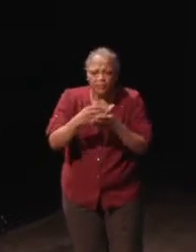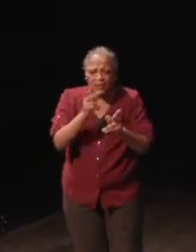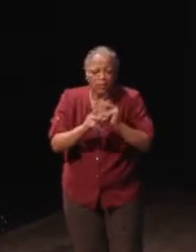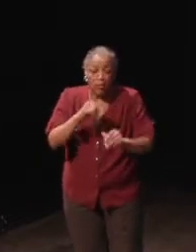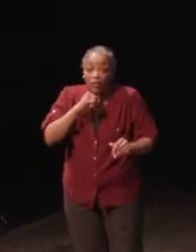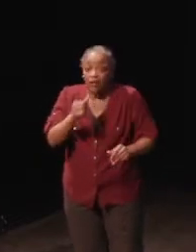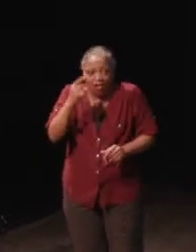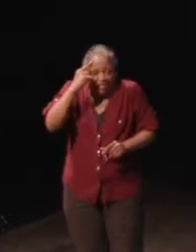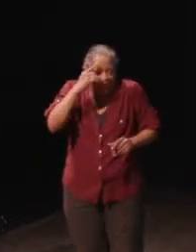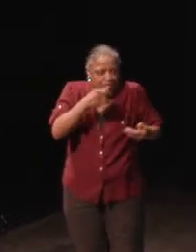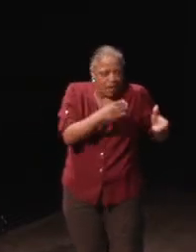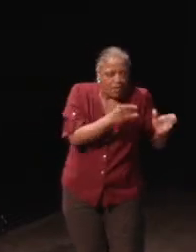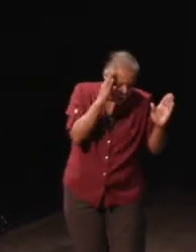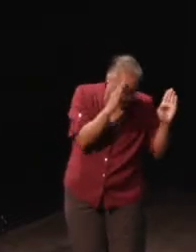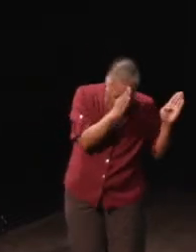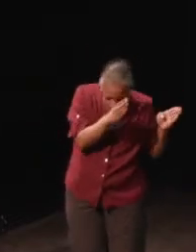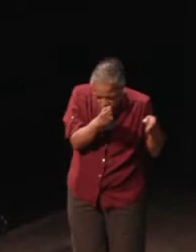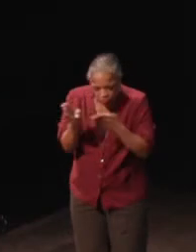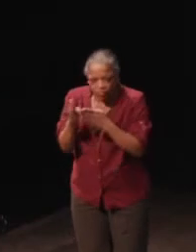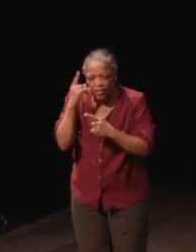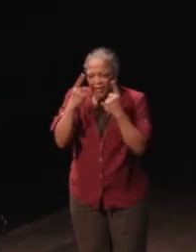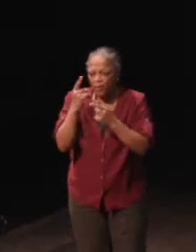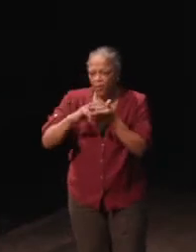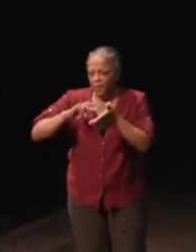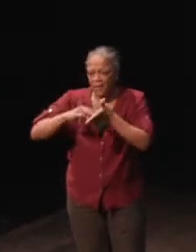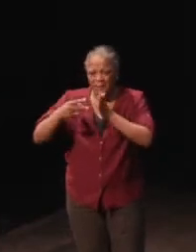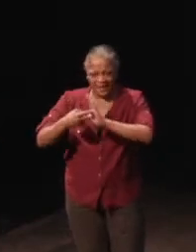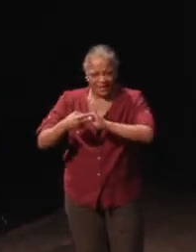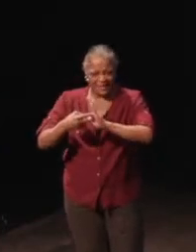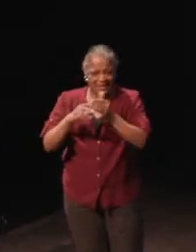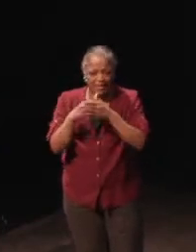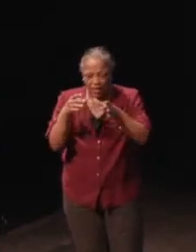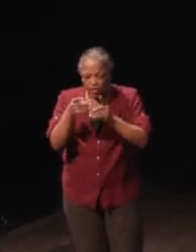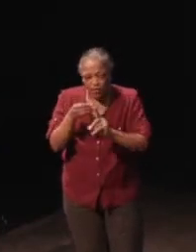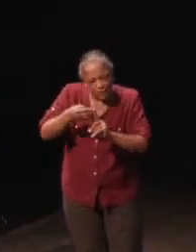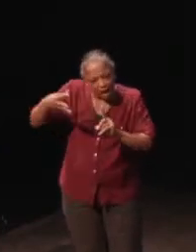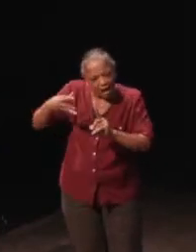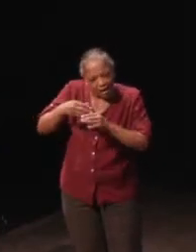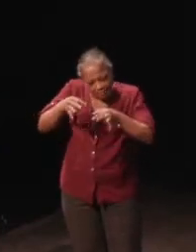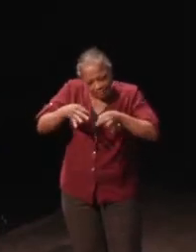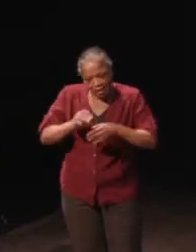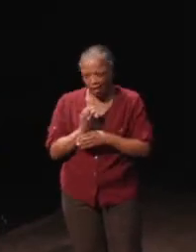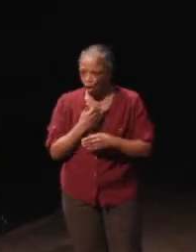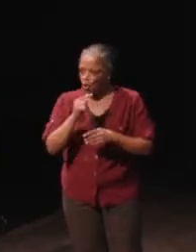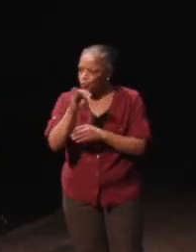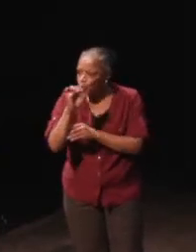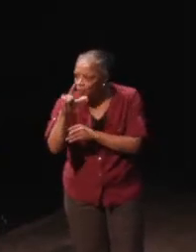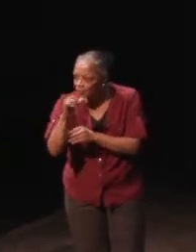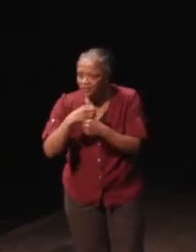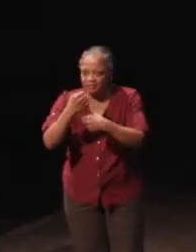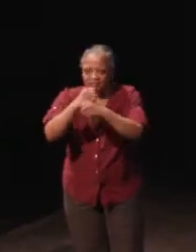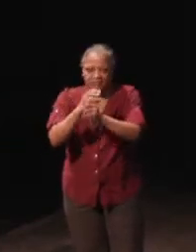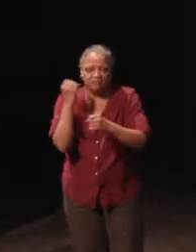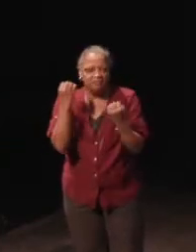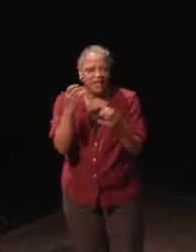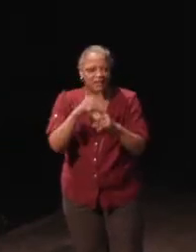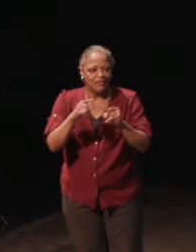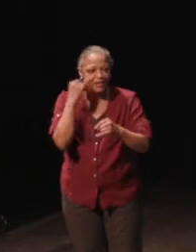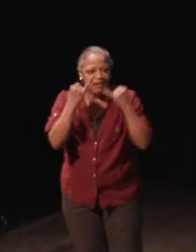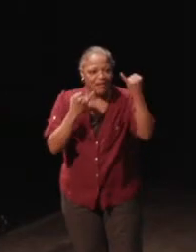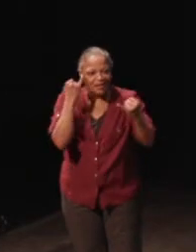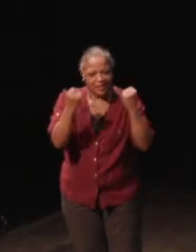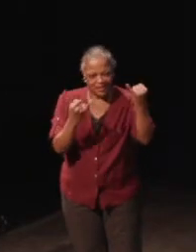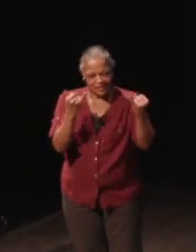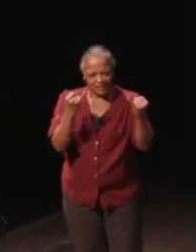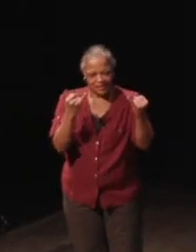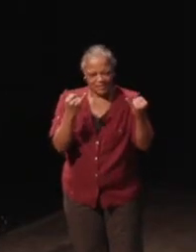about that to think, well, what does that mean? Then to define our tools, then to create lots of different ideas. We're